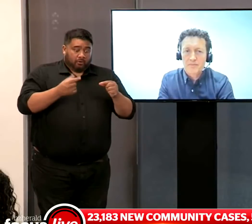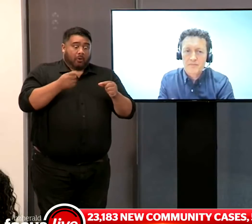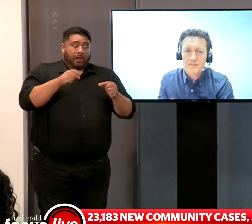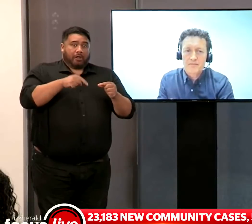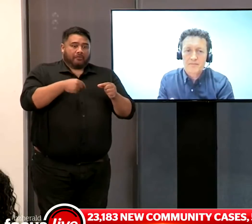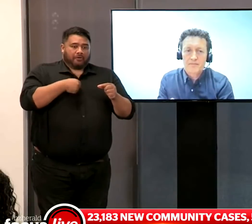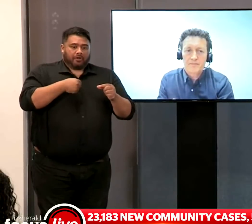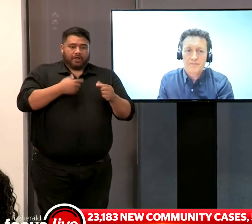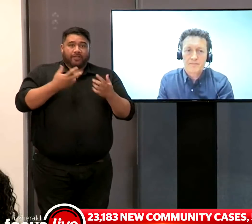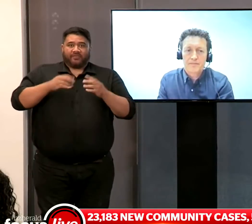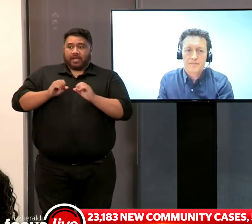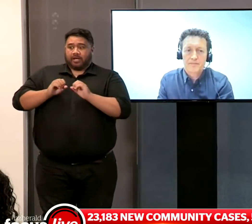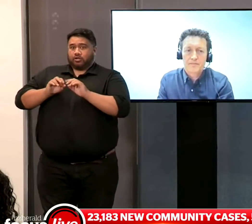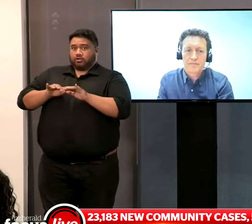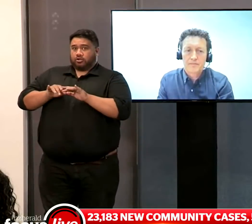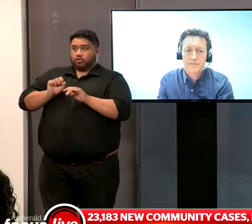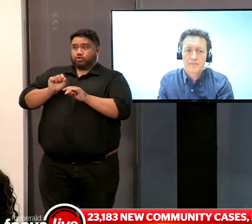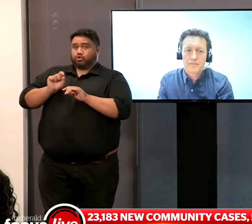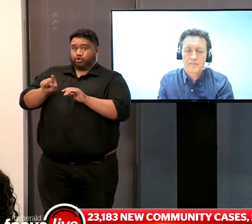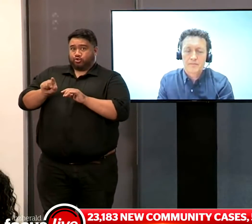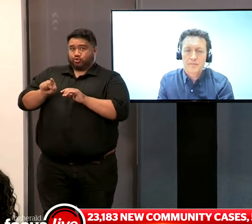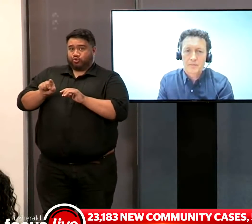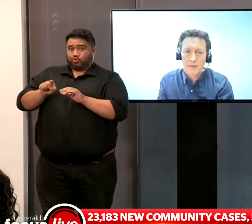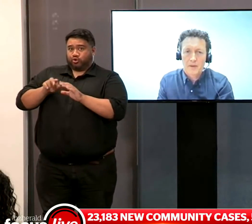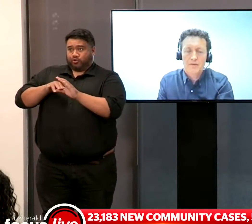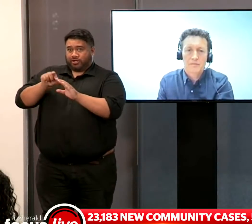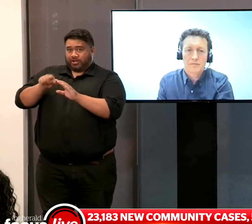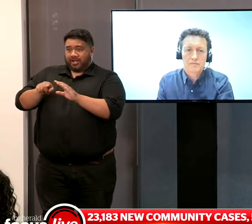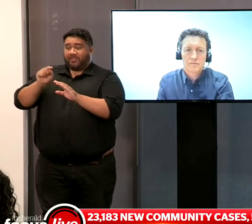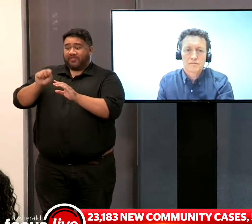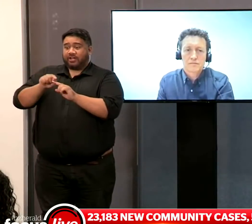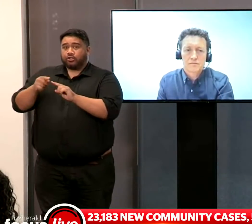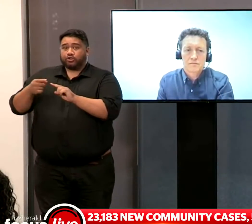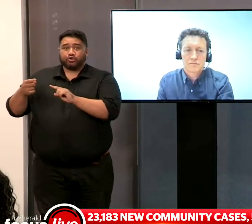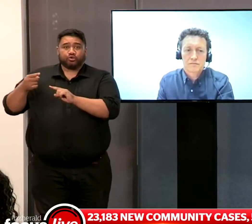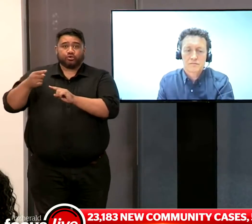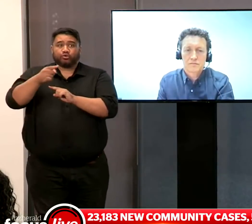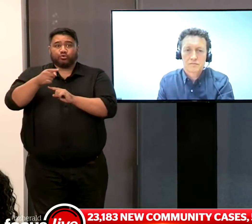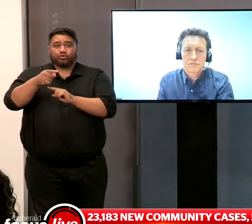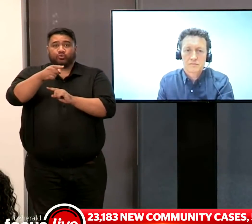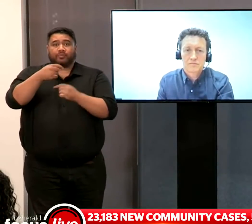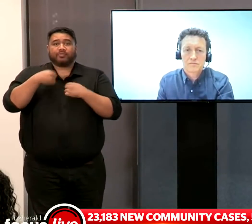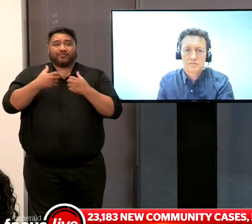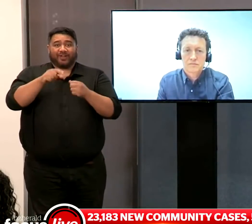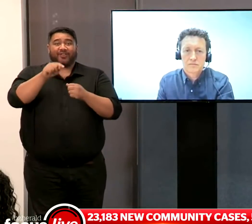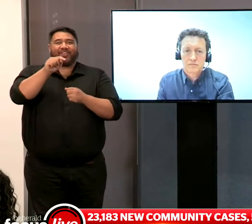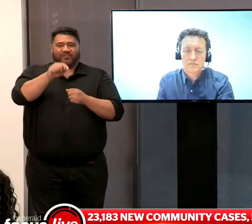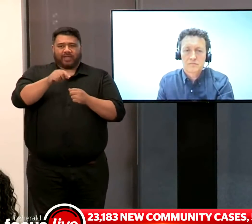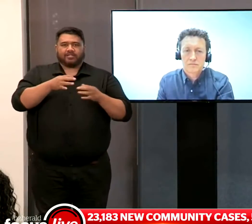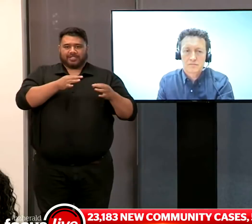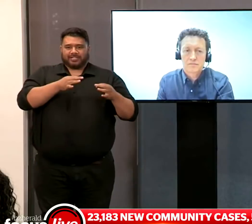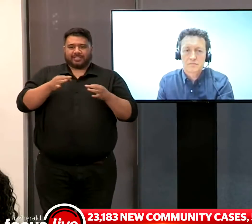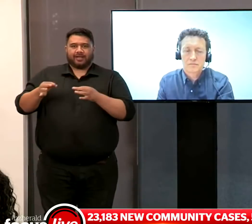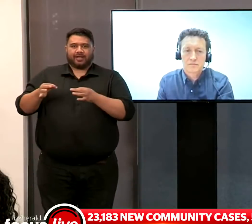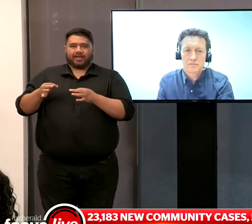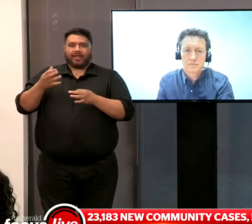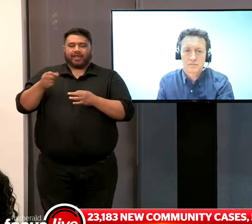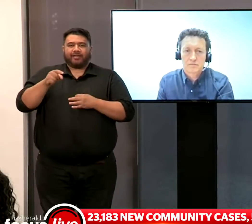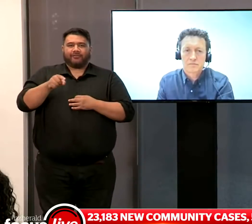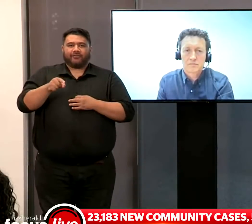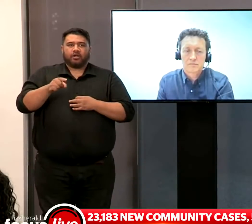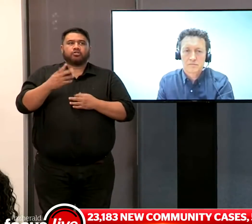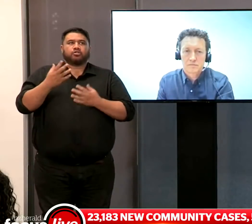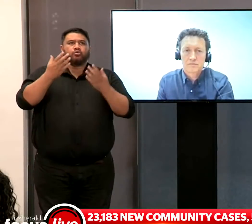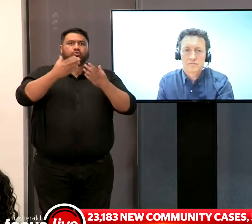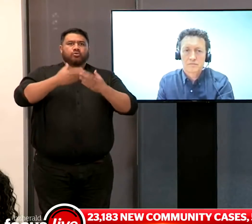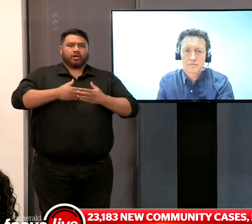Record across to our Care in the Community module. And the team have been putting in improvements every night, actually. There's another one going